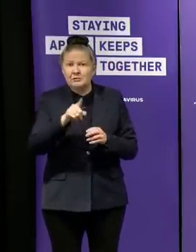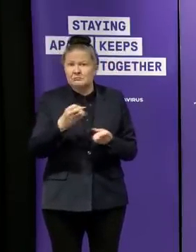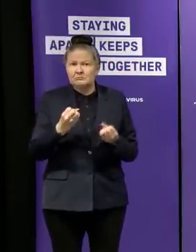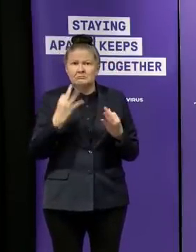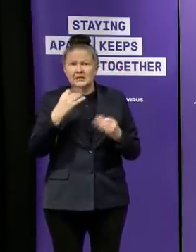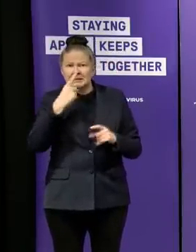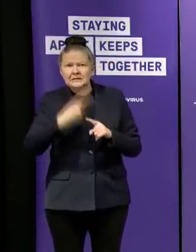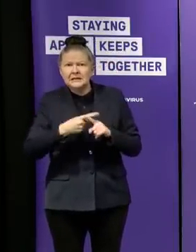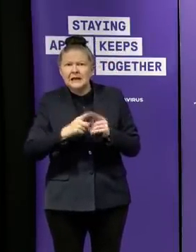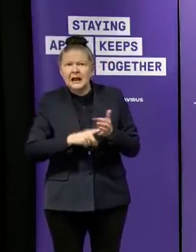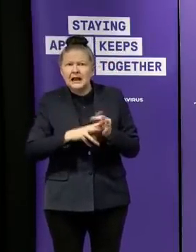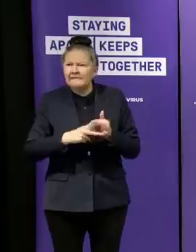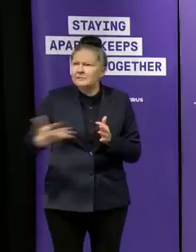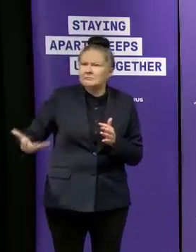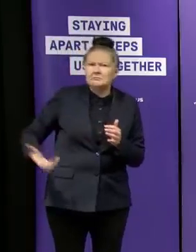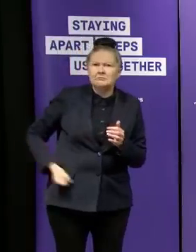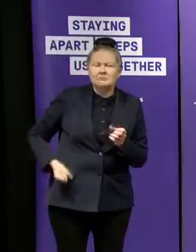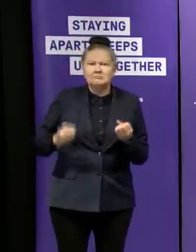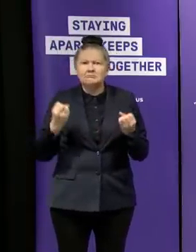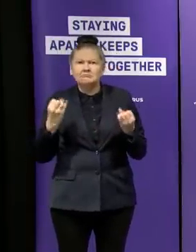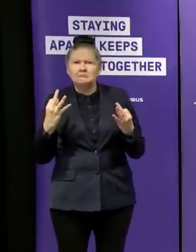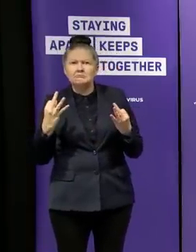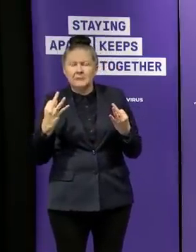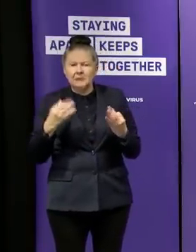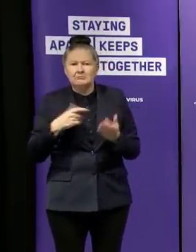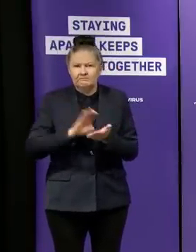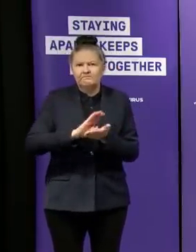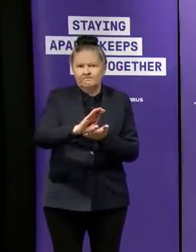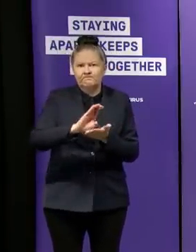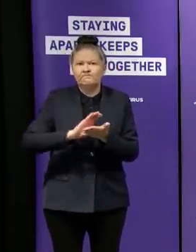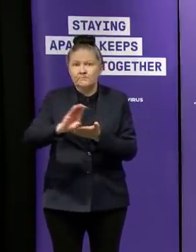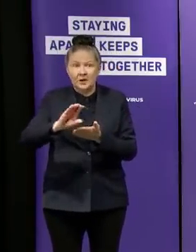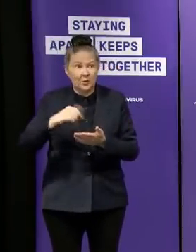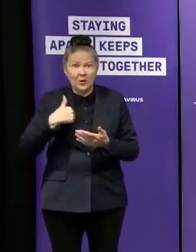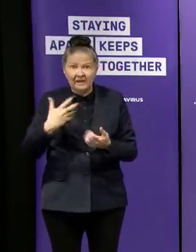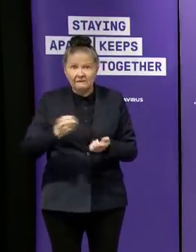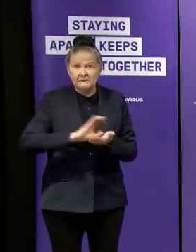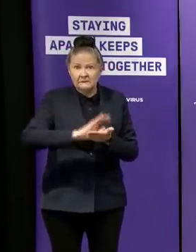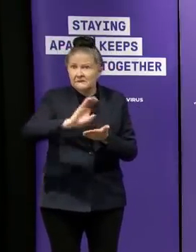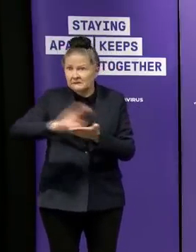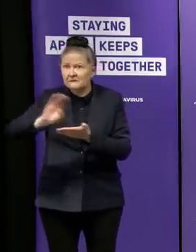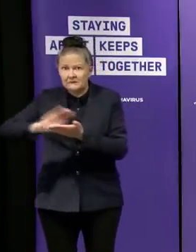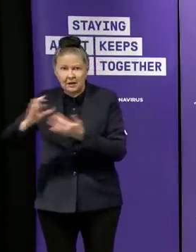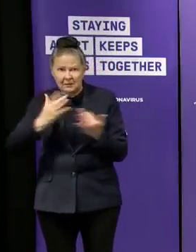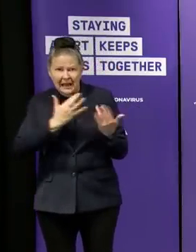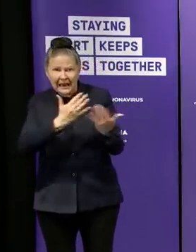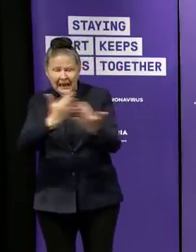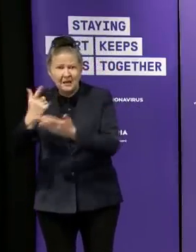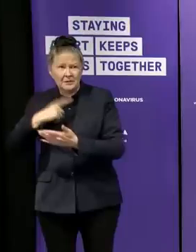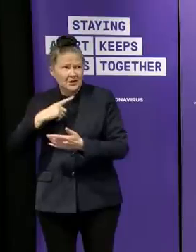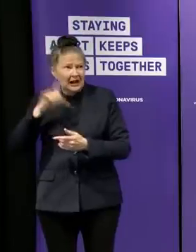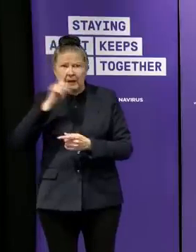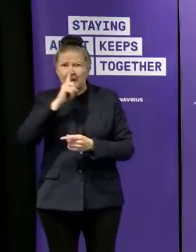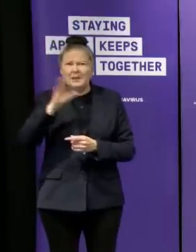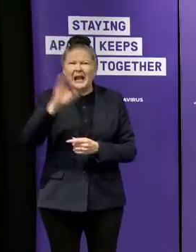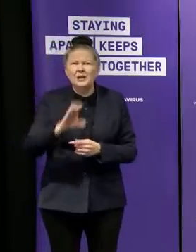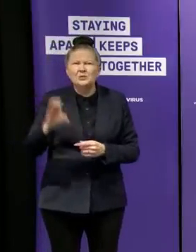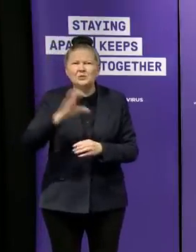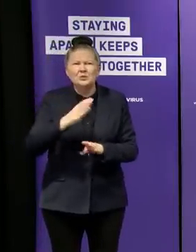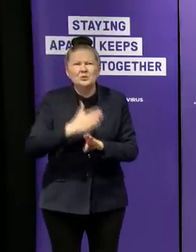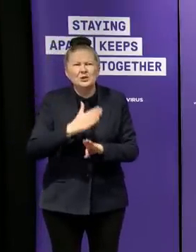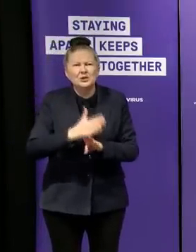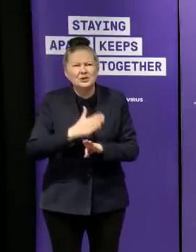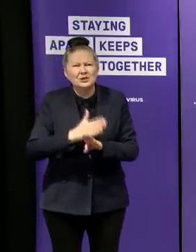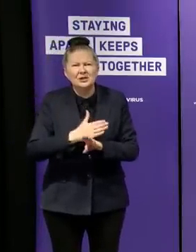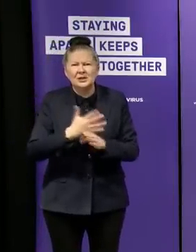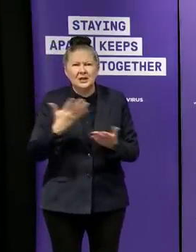to fall back on. And we've made a lot of those payments because insecure work is a feature of modern life, not a very good feature of modern life,